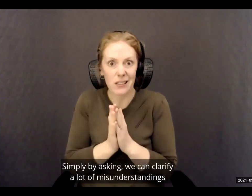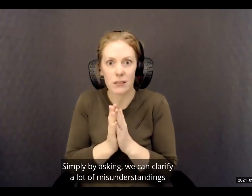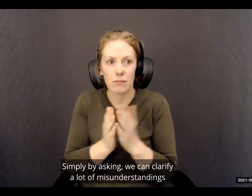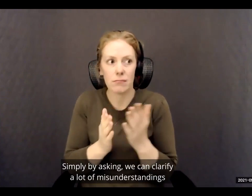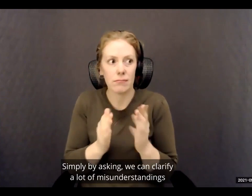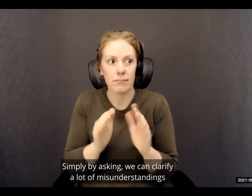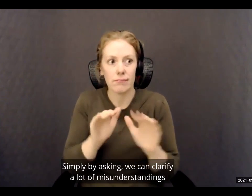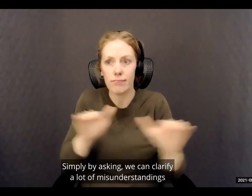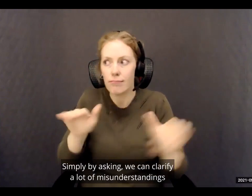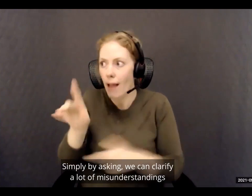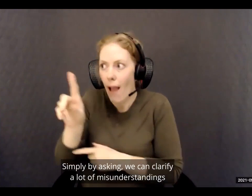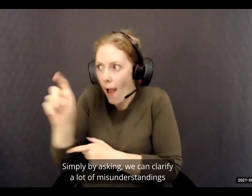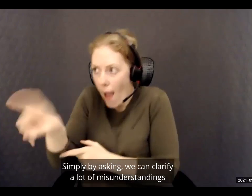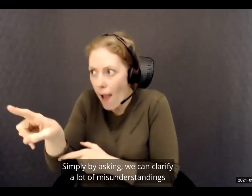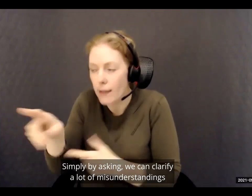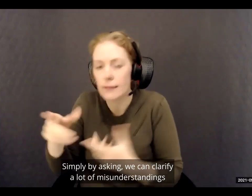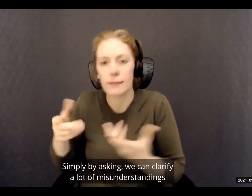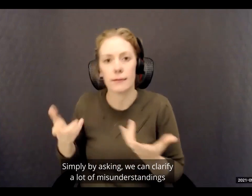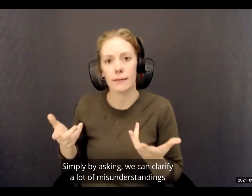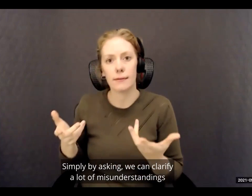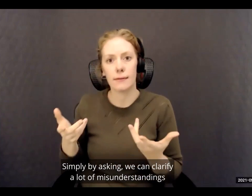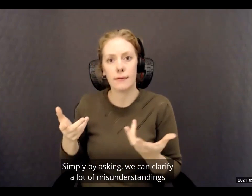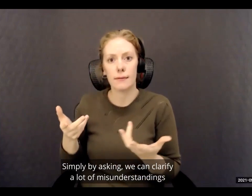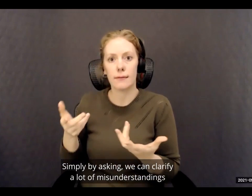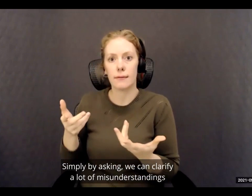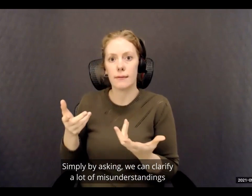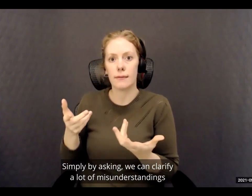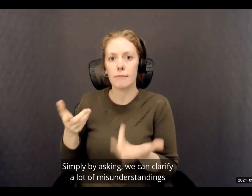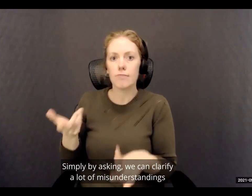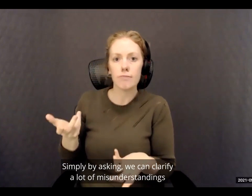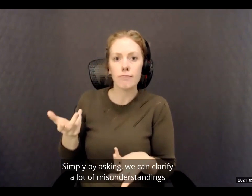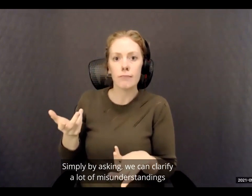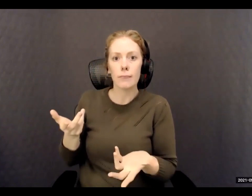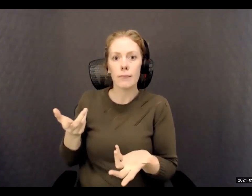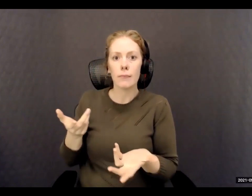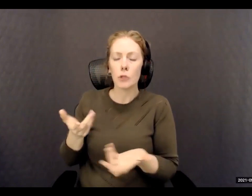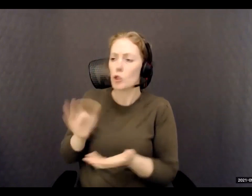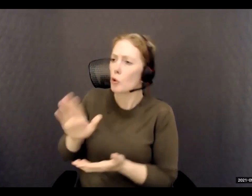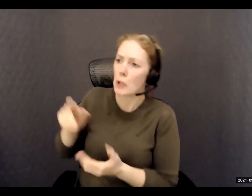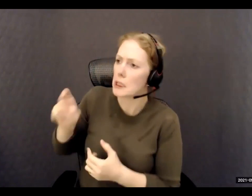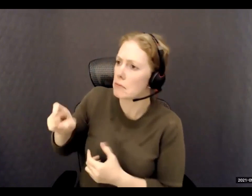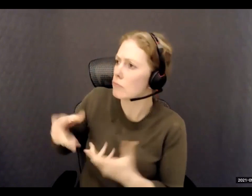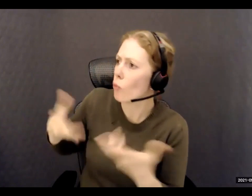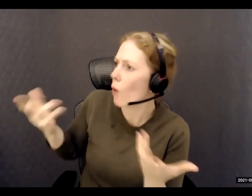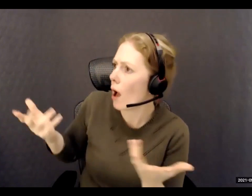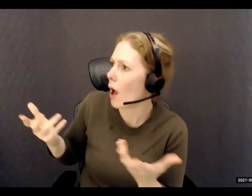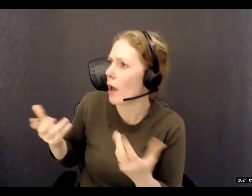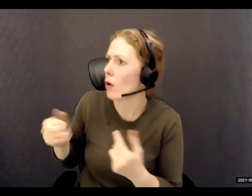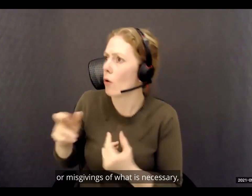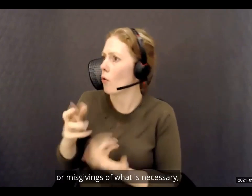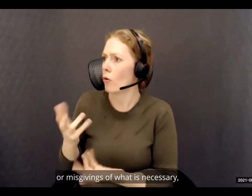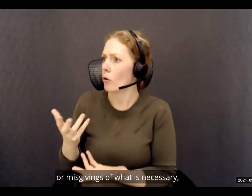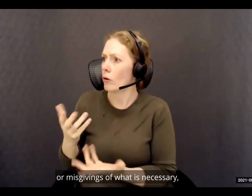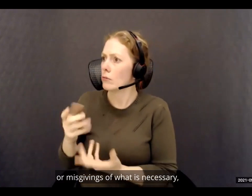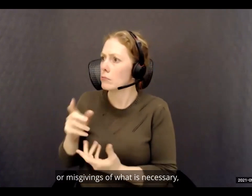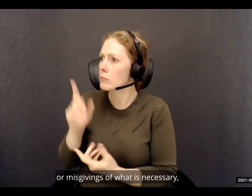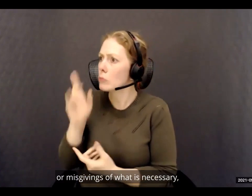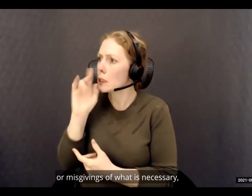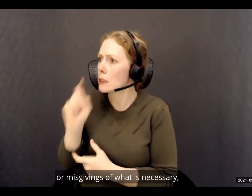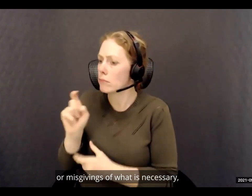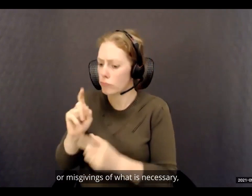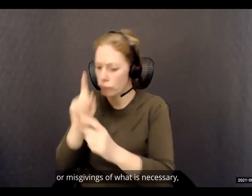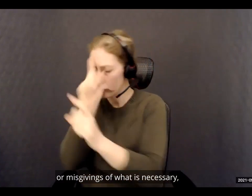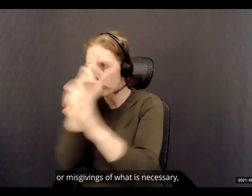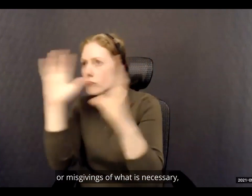Simply by asking, we can clarify a lot of misunderstandings or misgivings